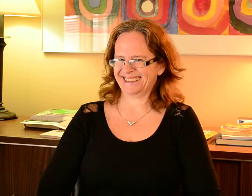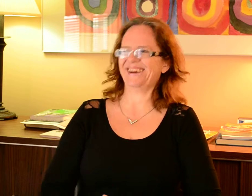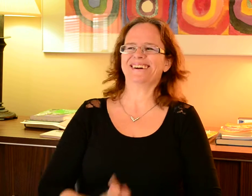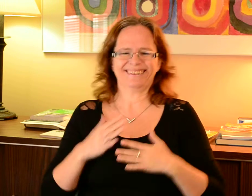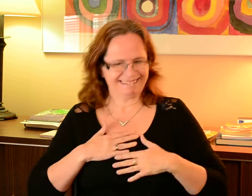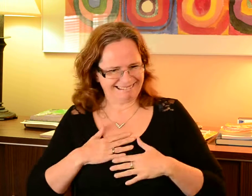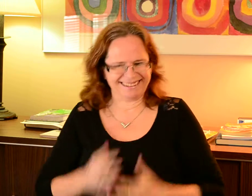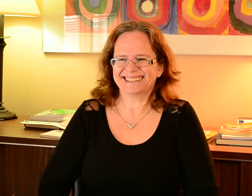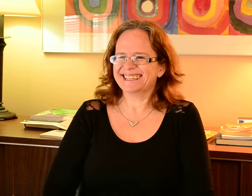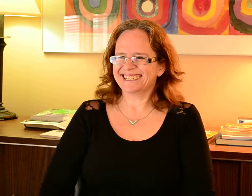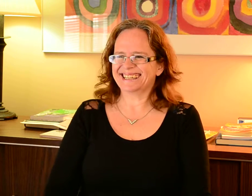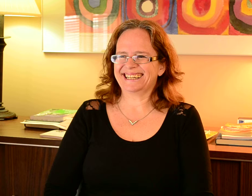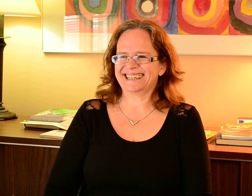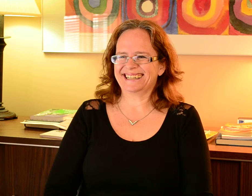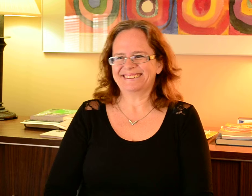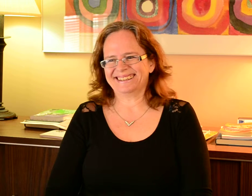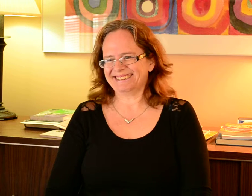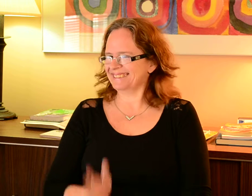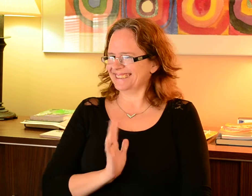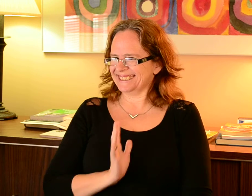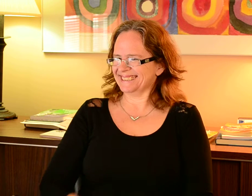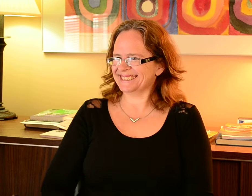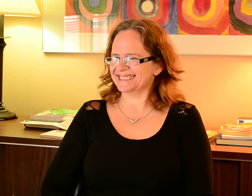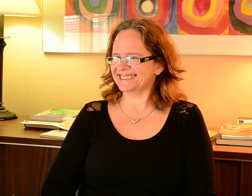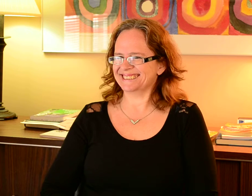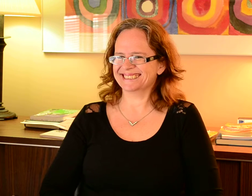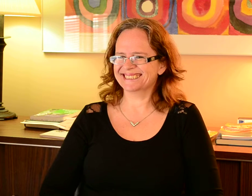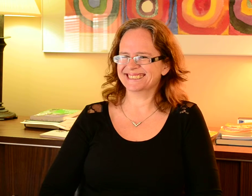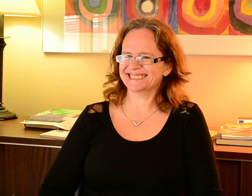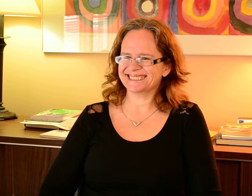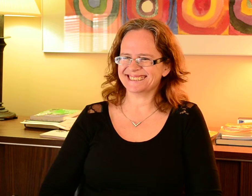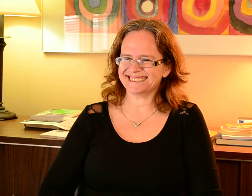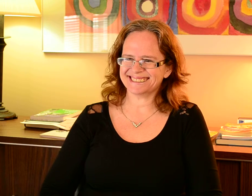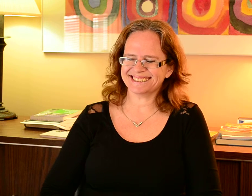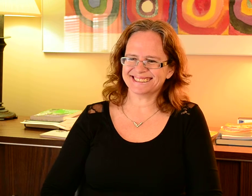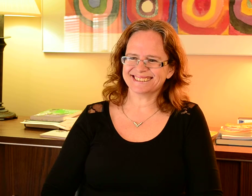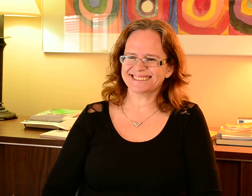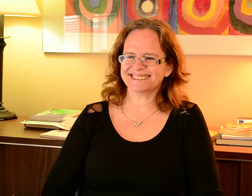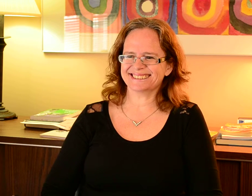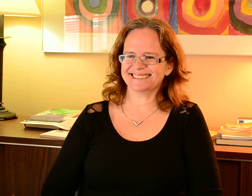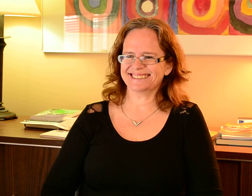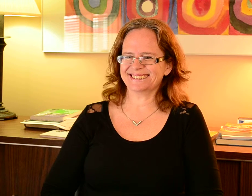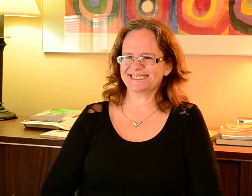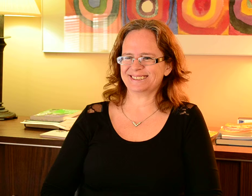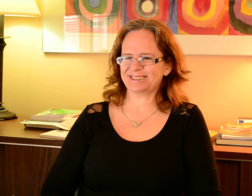question, 2 more questions. Reading this insert and, thank you, reading your story